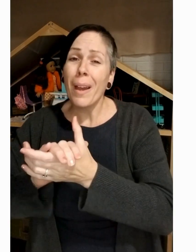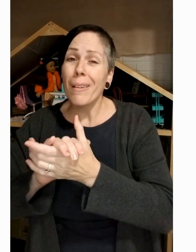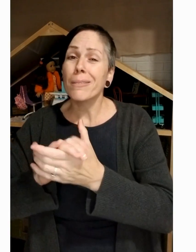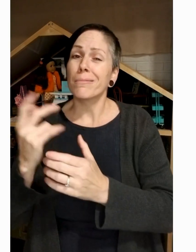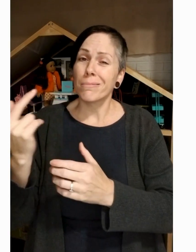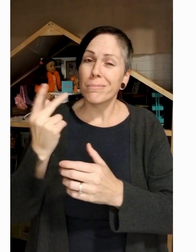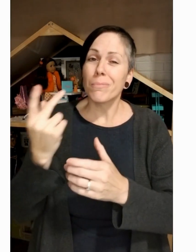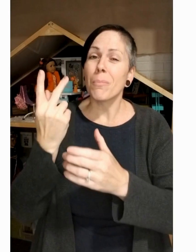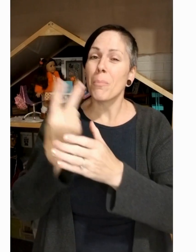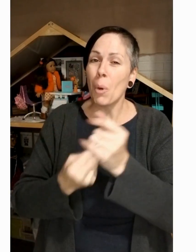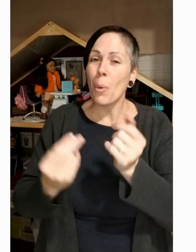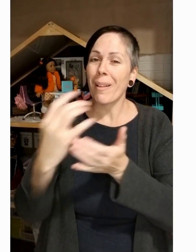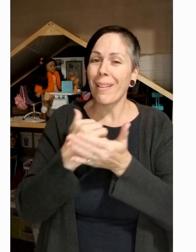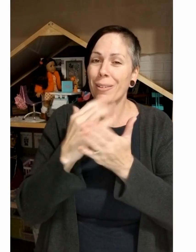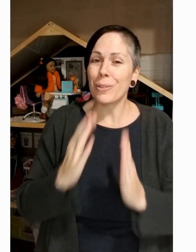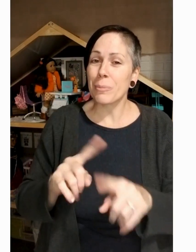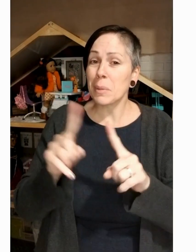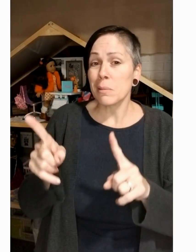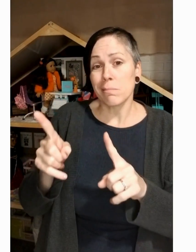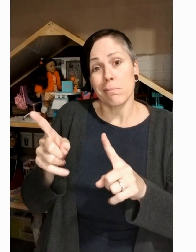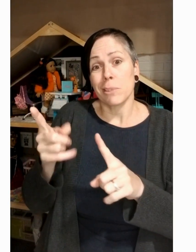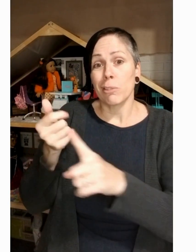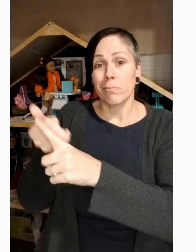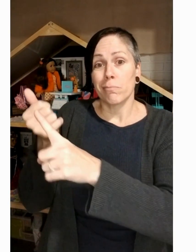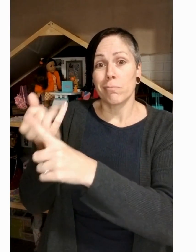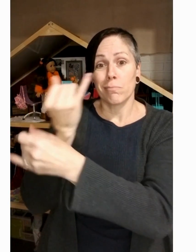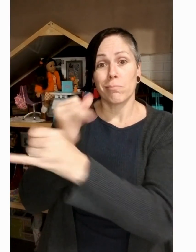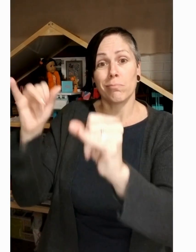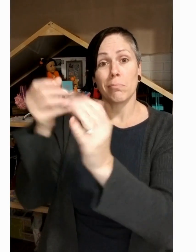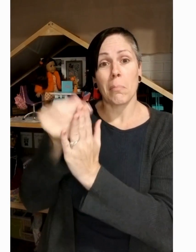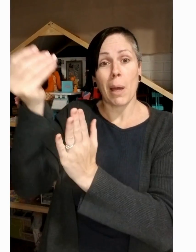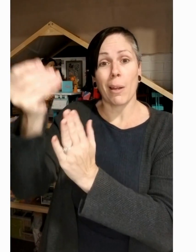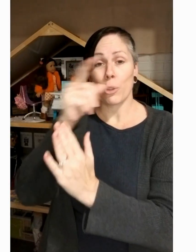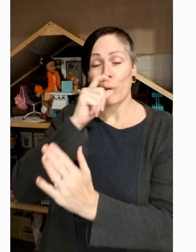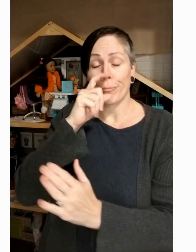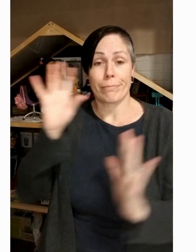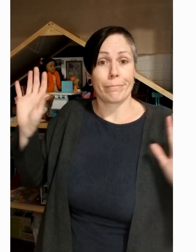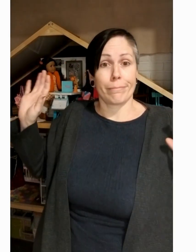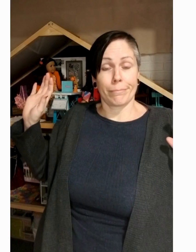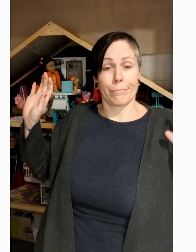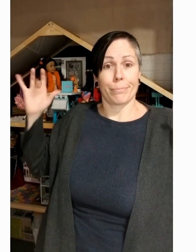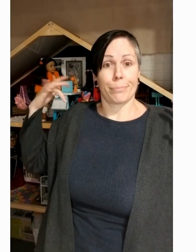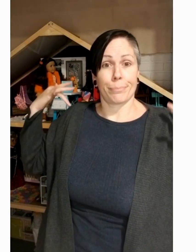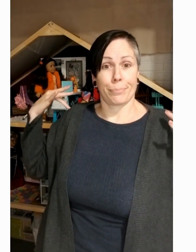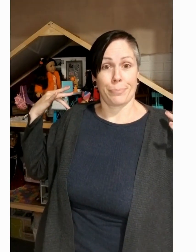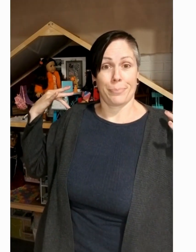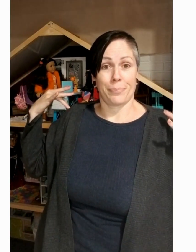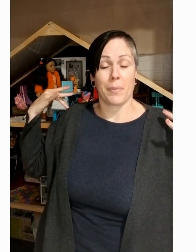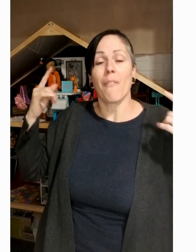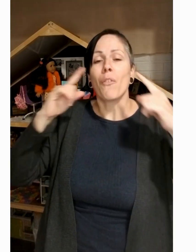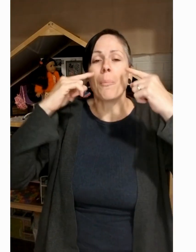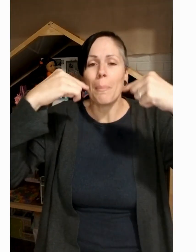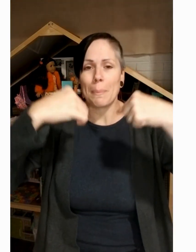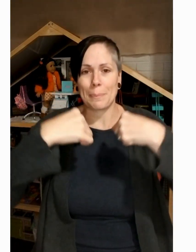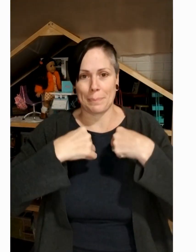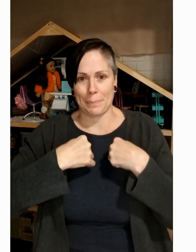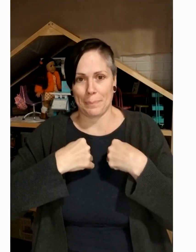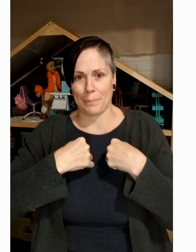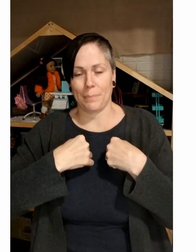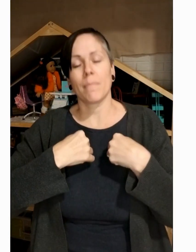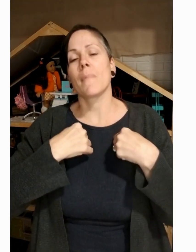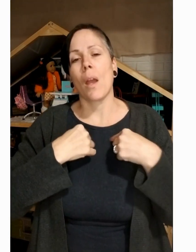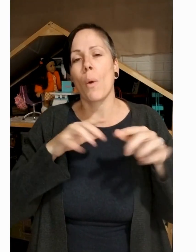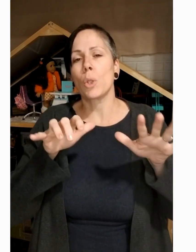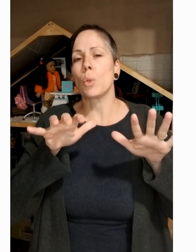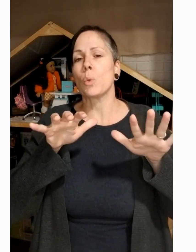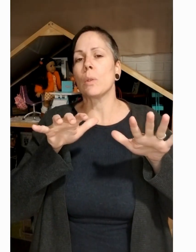her budget, is her business. So I was talking about myself. I've been wanting to slow the rate of the growth of